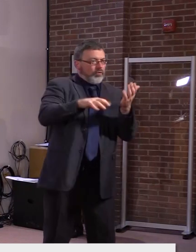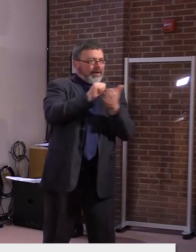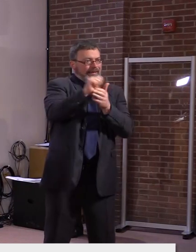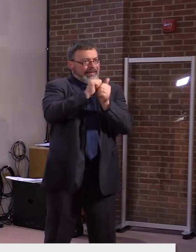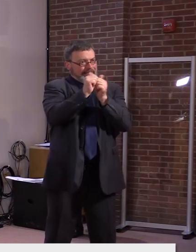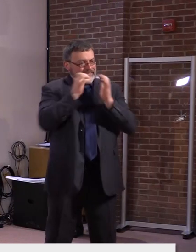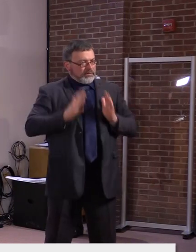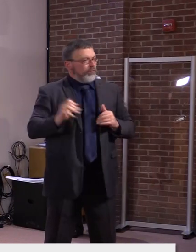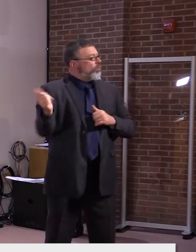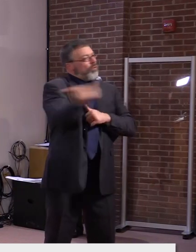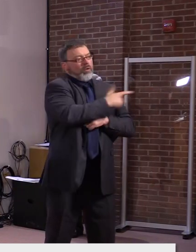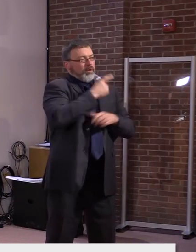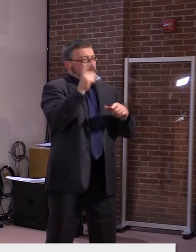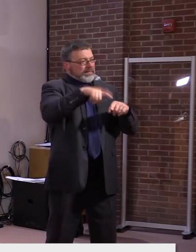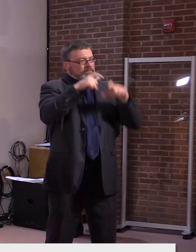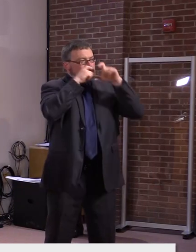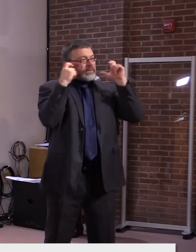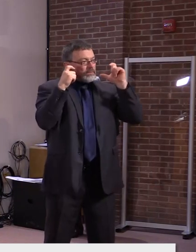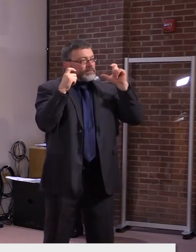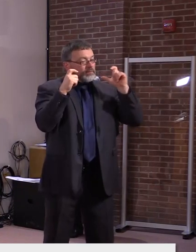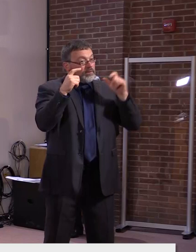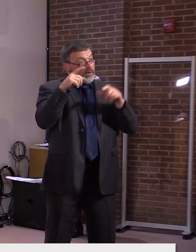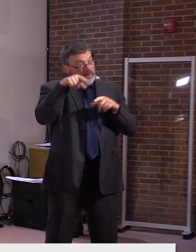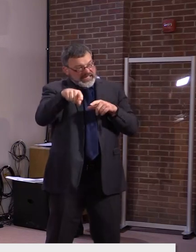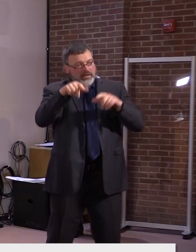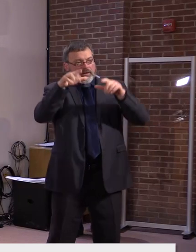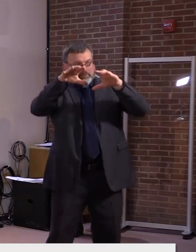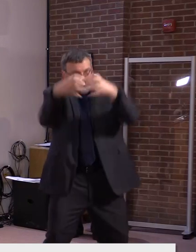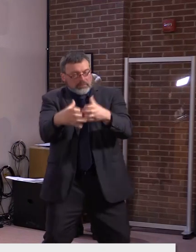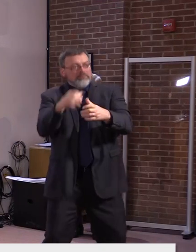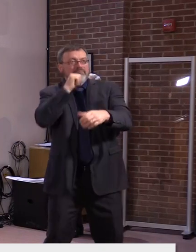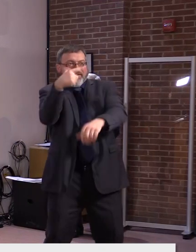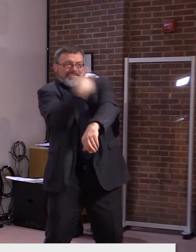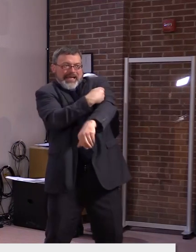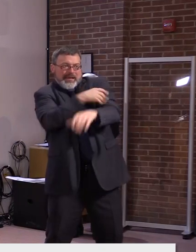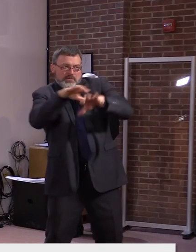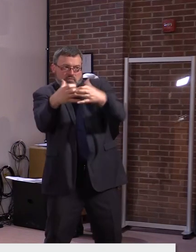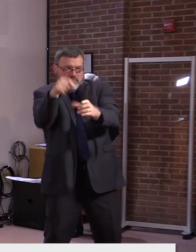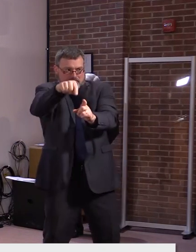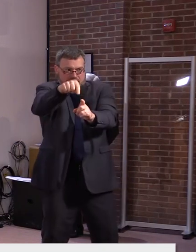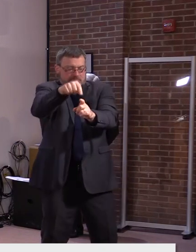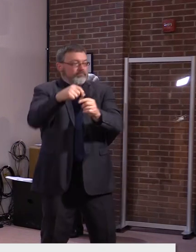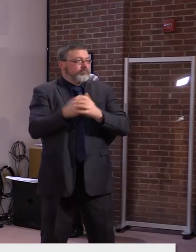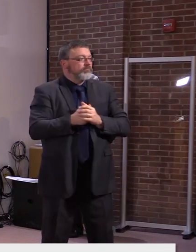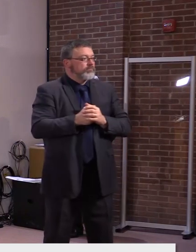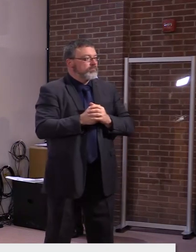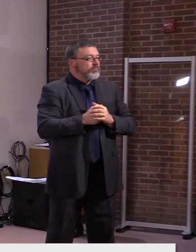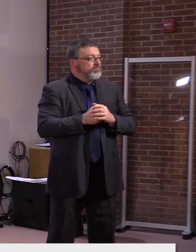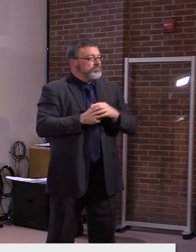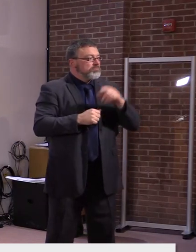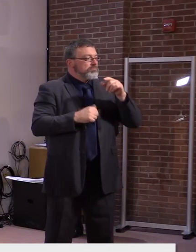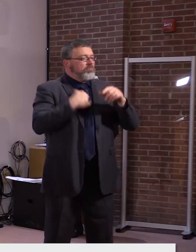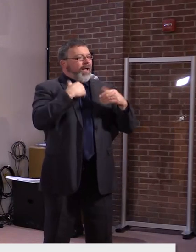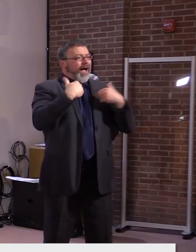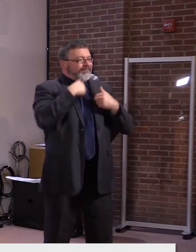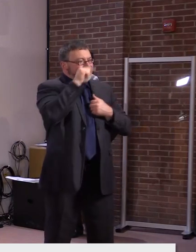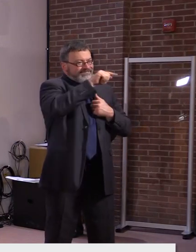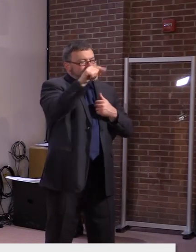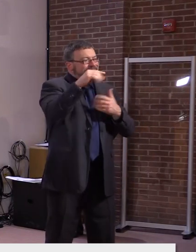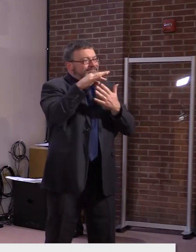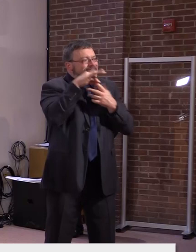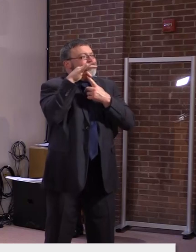of individual vaccination status, with limited exceptions. These exceptions are athletes participating in running